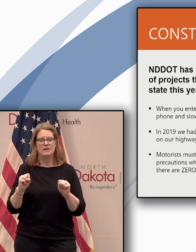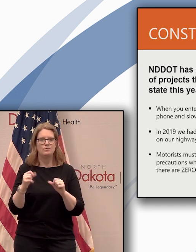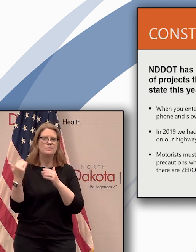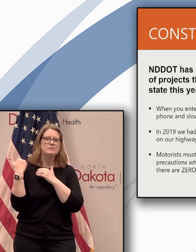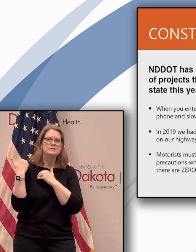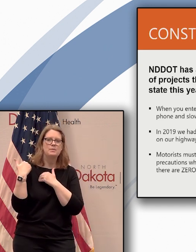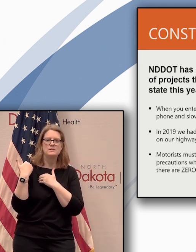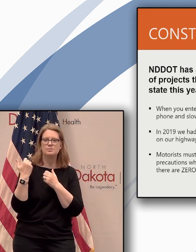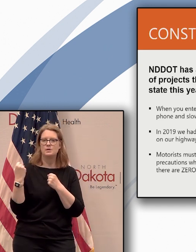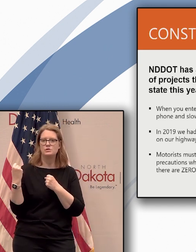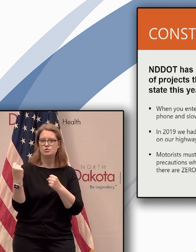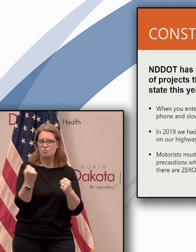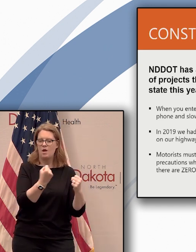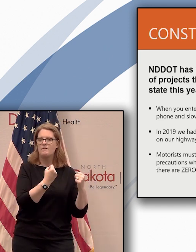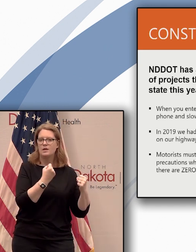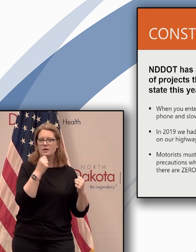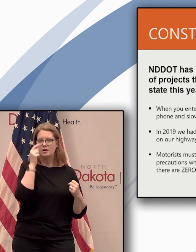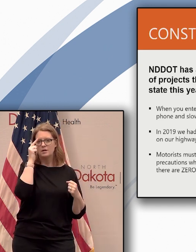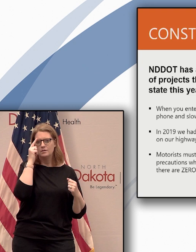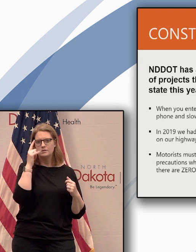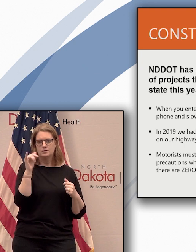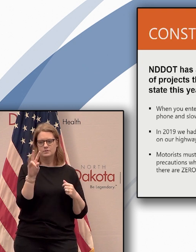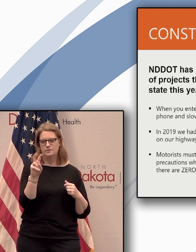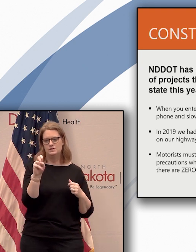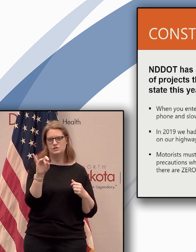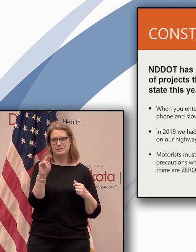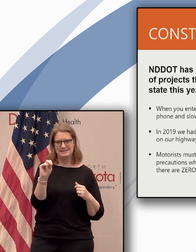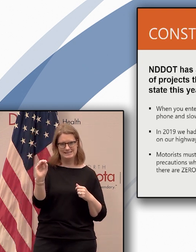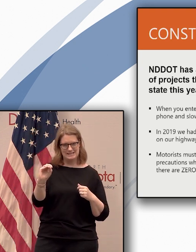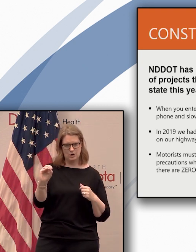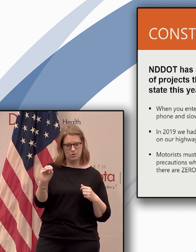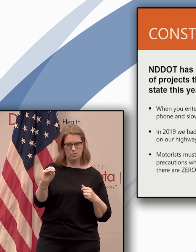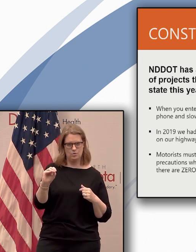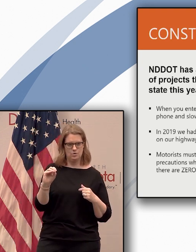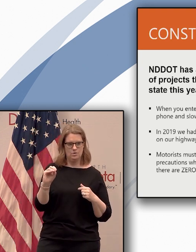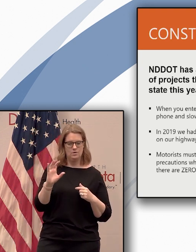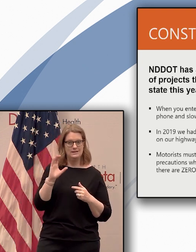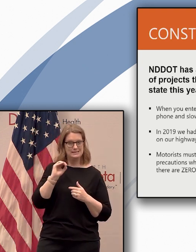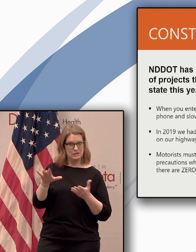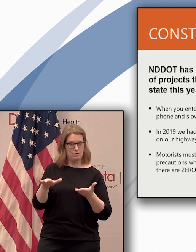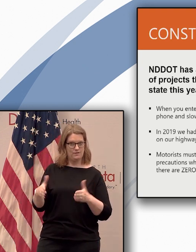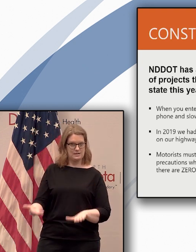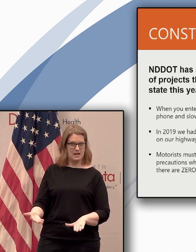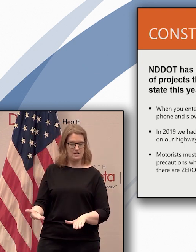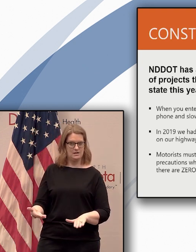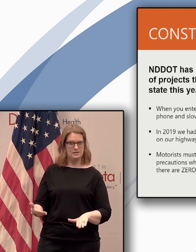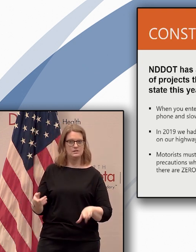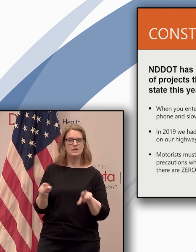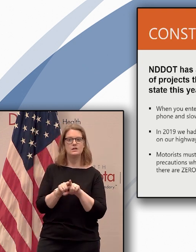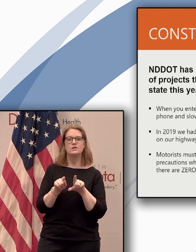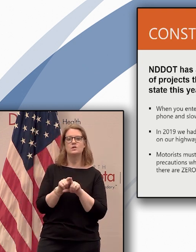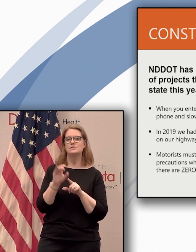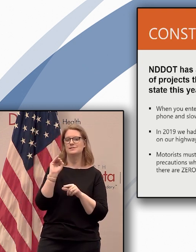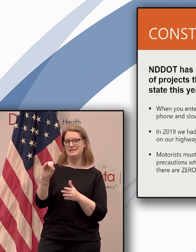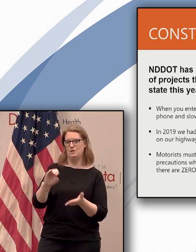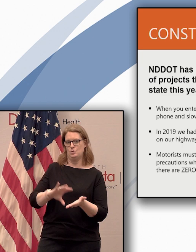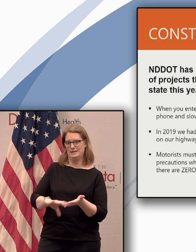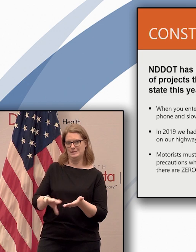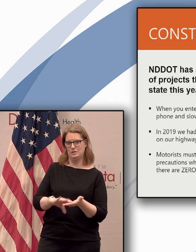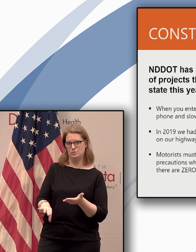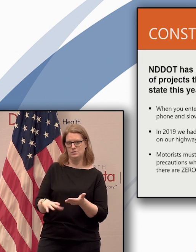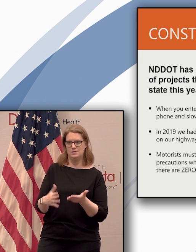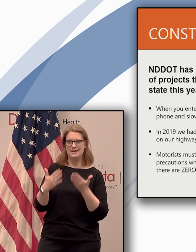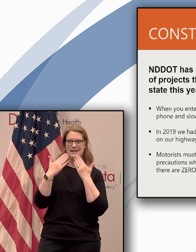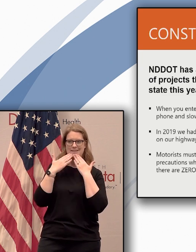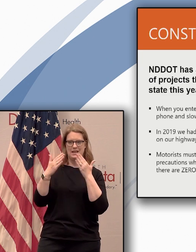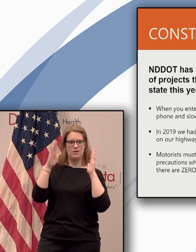driving practices. And again, Vision Zero, 0 fatalities, and also 0 excuses. So thank you and have